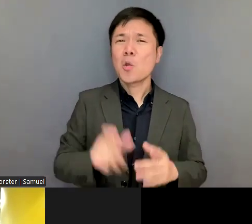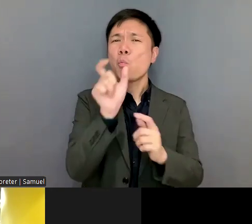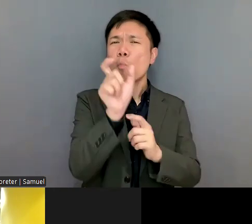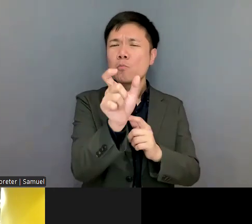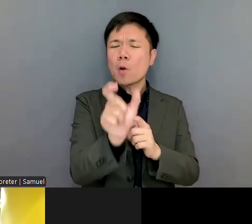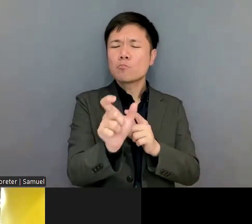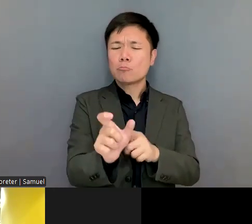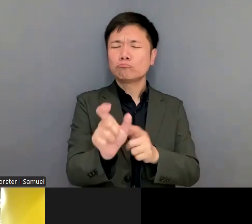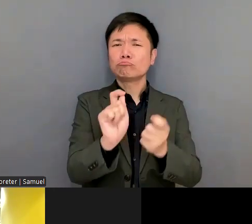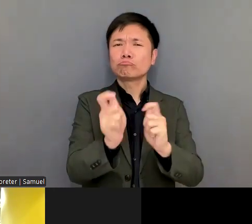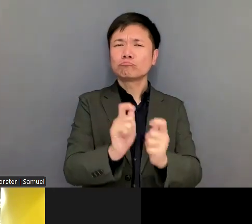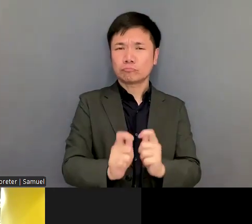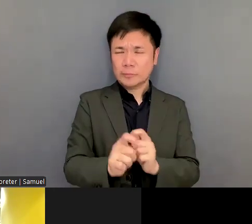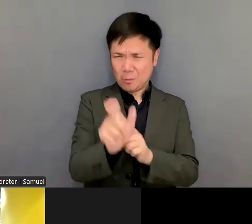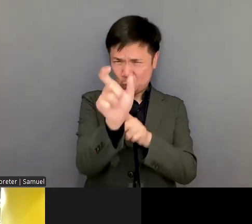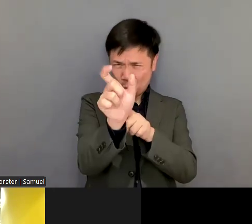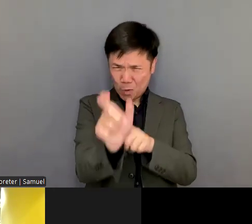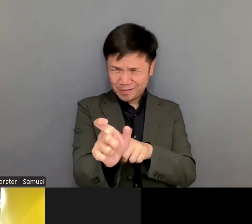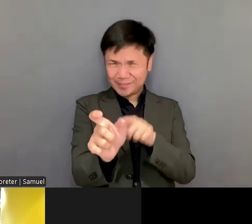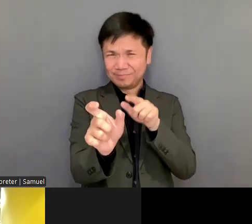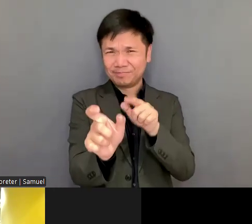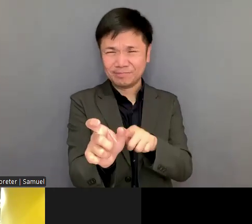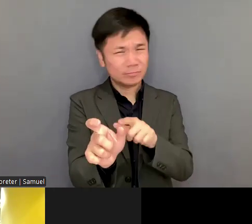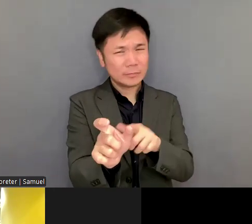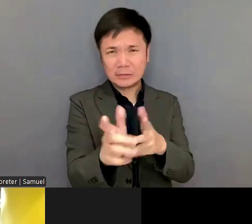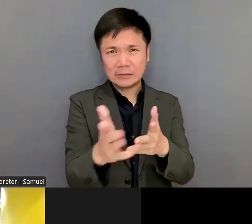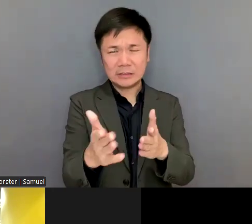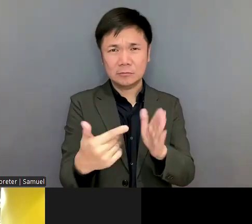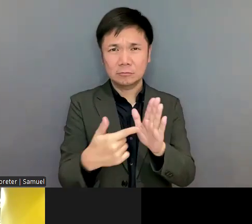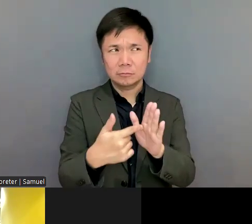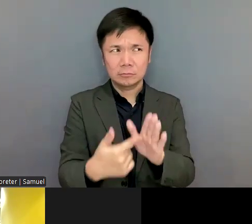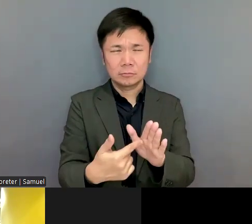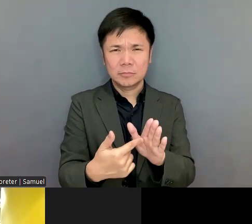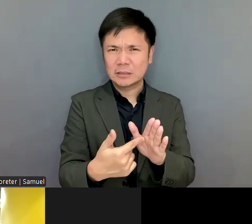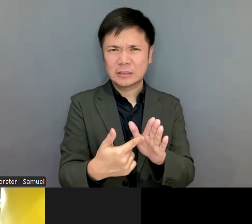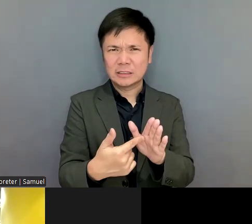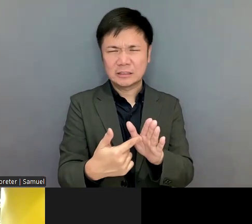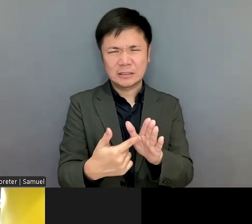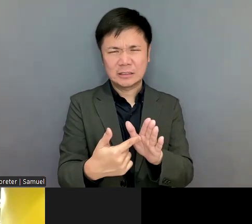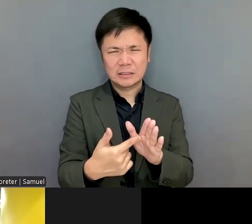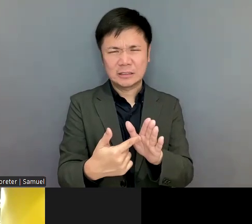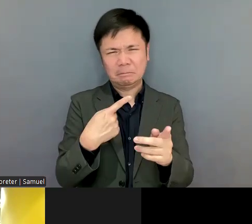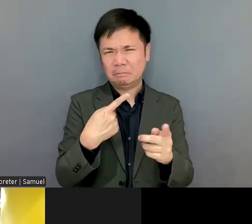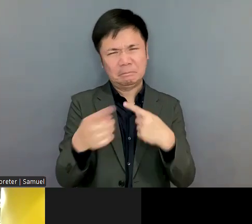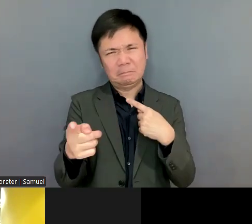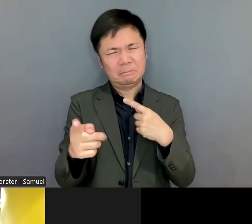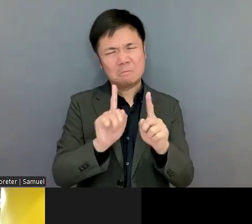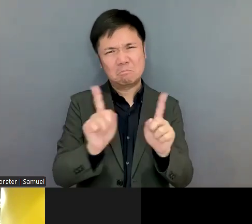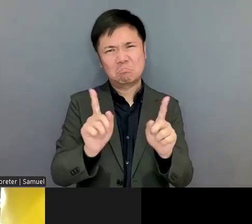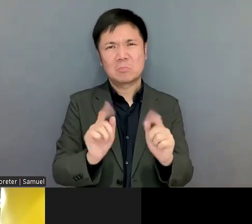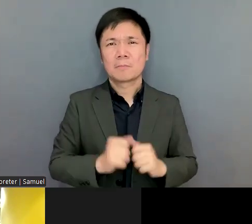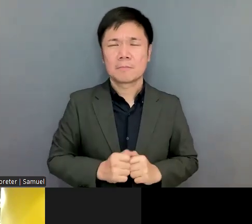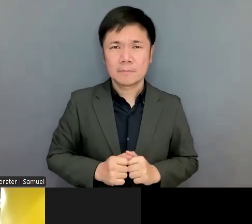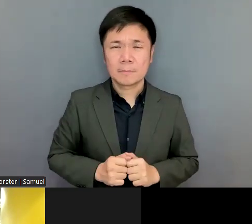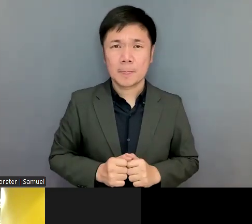there are some dicen que terms se that van induce a operar en apéndice sterilization a las niñas o a las mujeres y because they resulta que say they're going terminan to